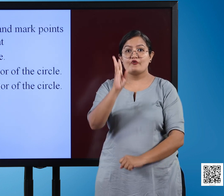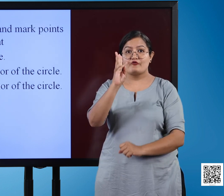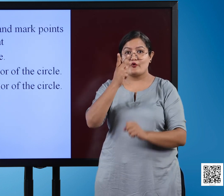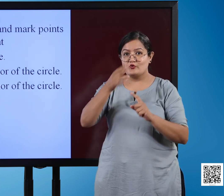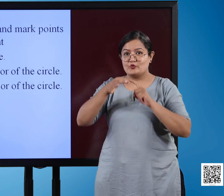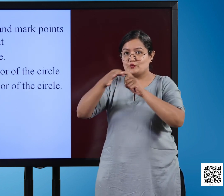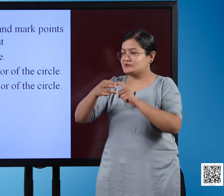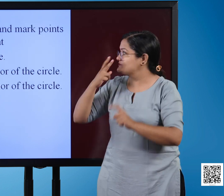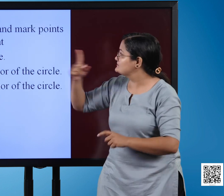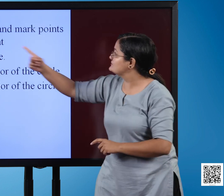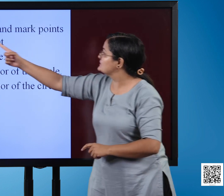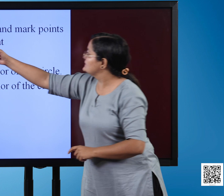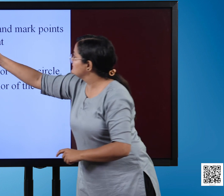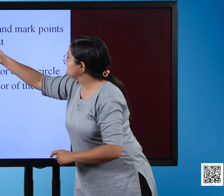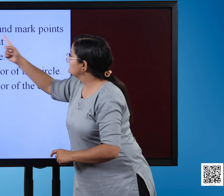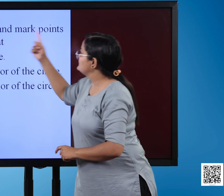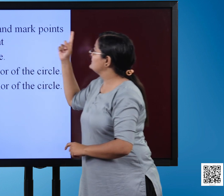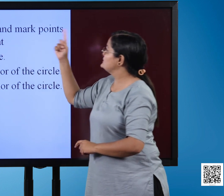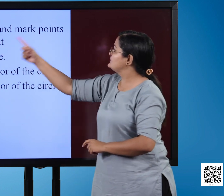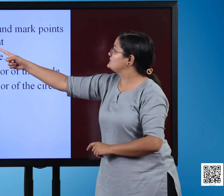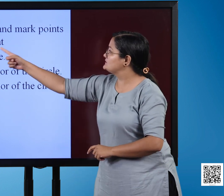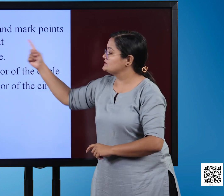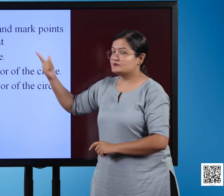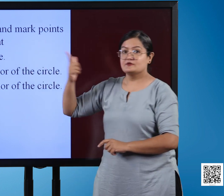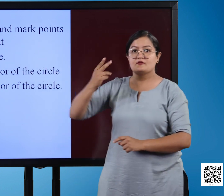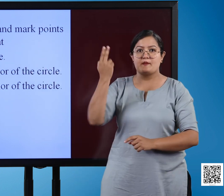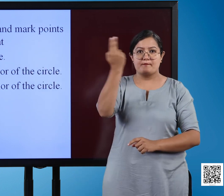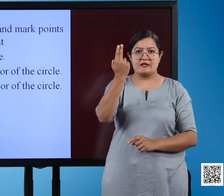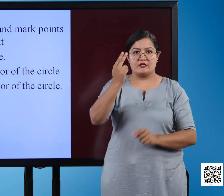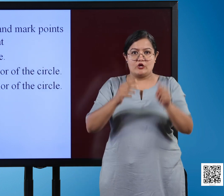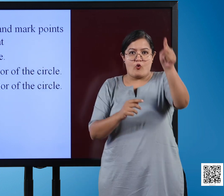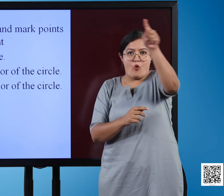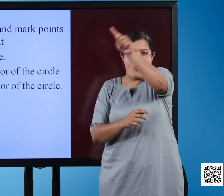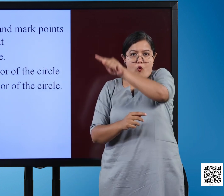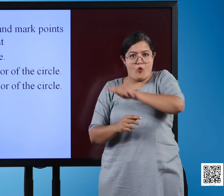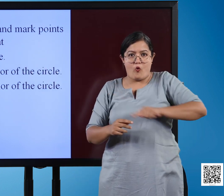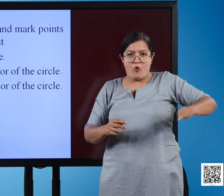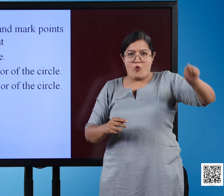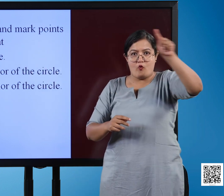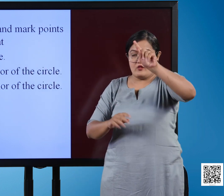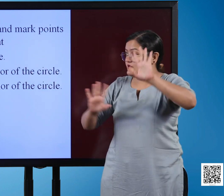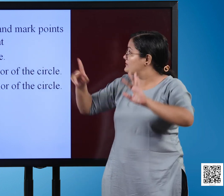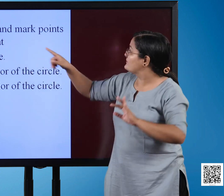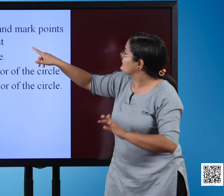4. Draw any circle and mark points A, B and C such that